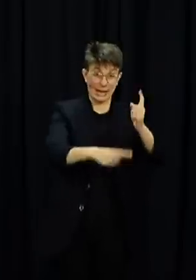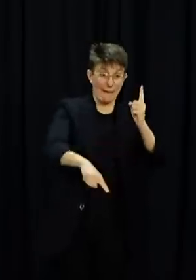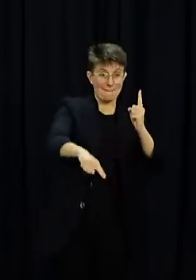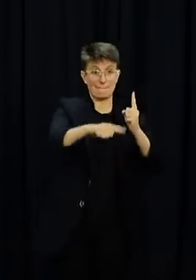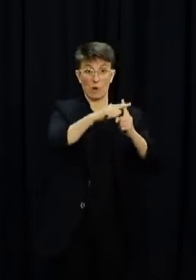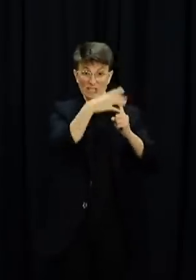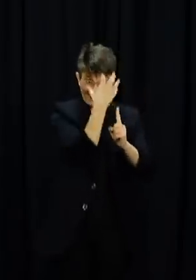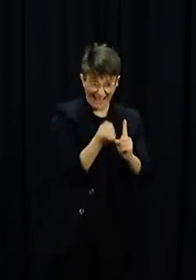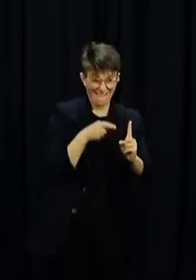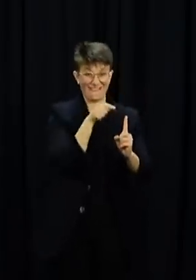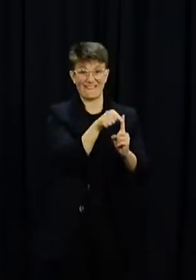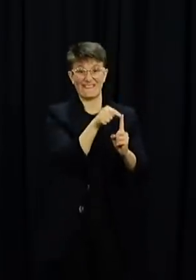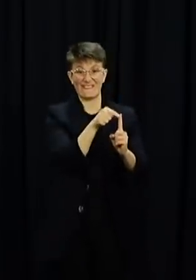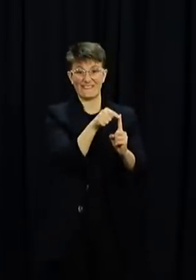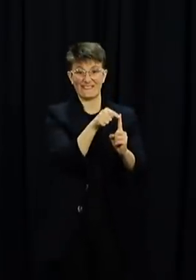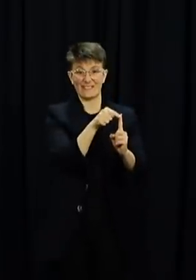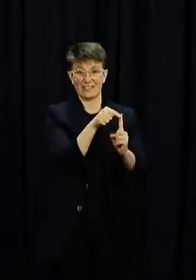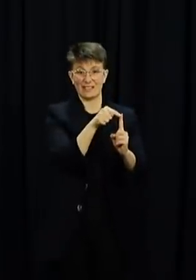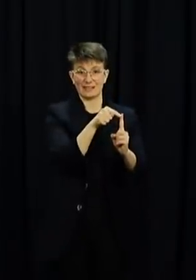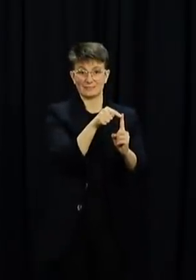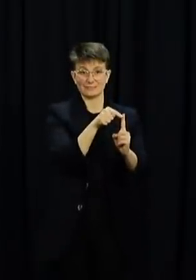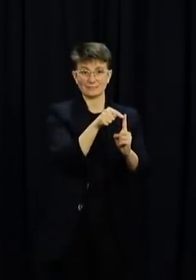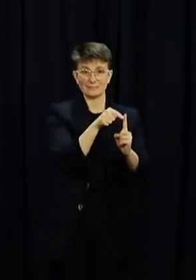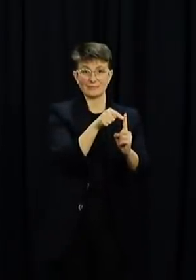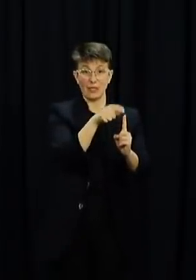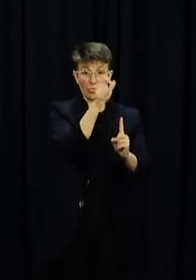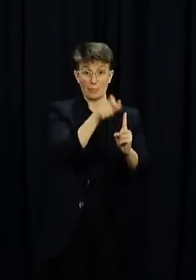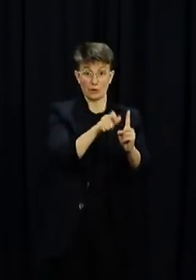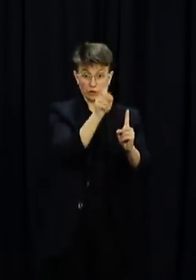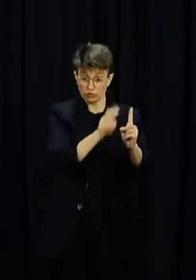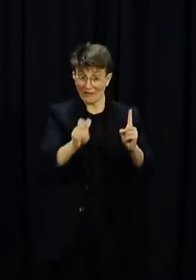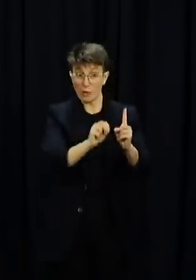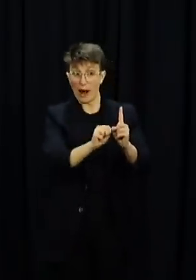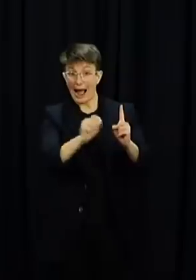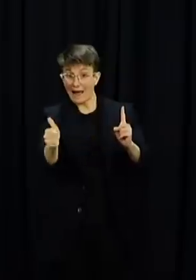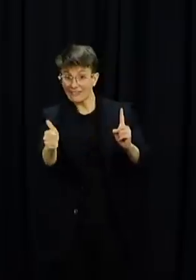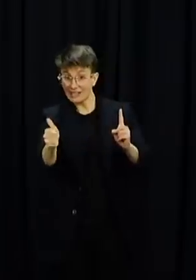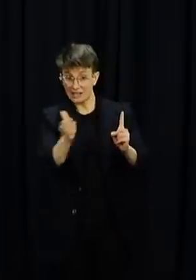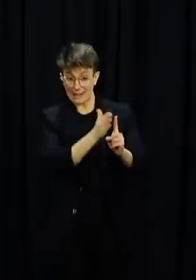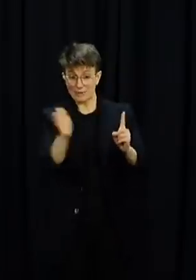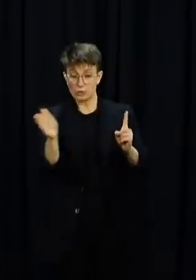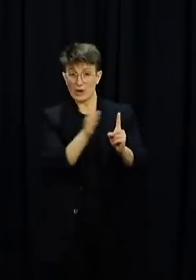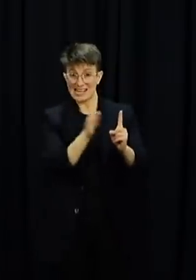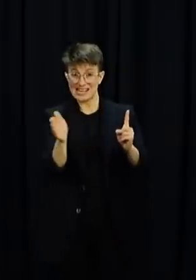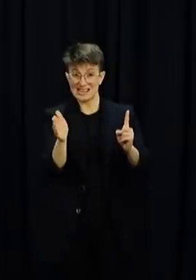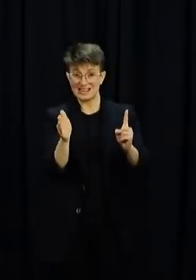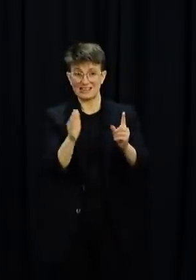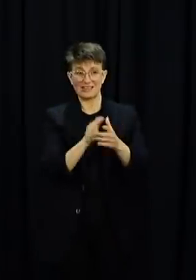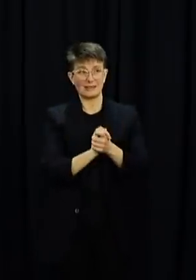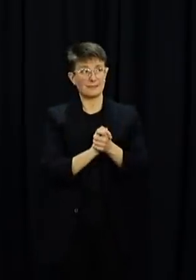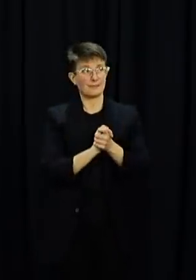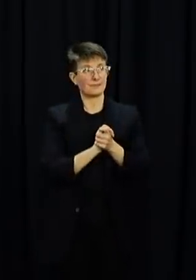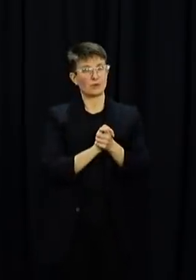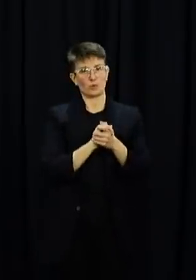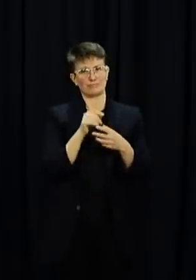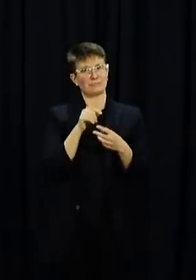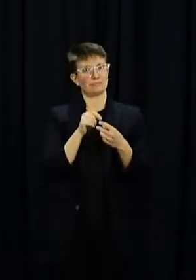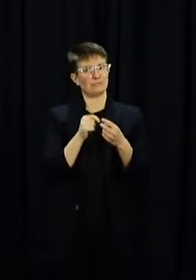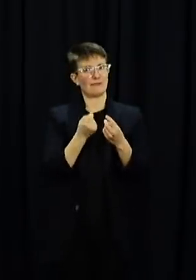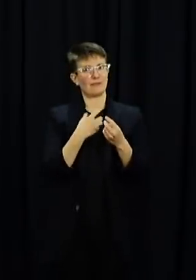transmission or transmission of any sort between that first positive test right. and when. Yeah. So I think there are a couple of questions in there. The first